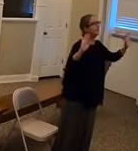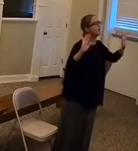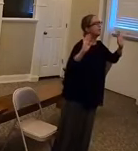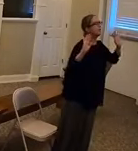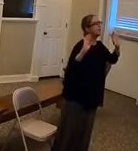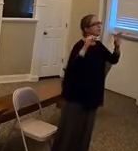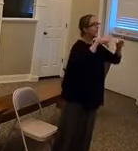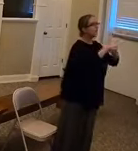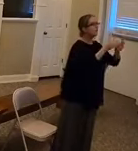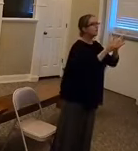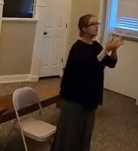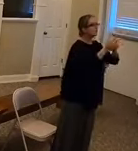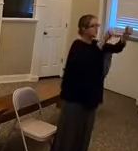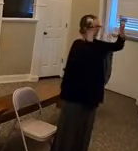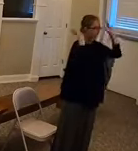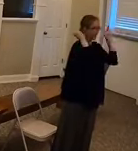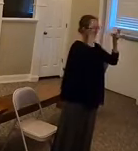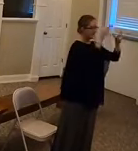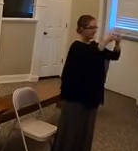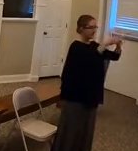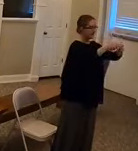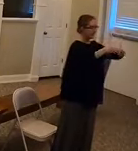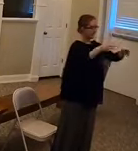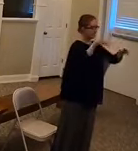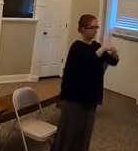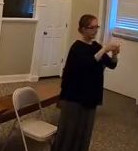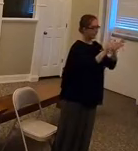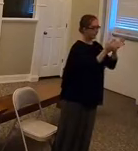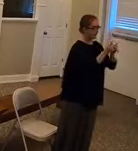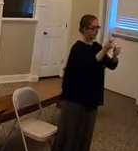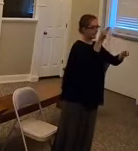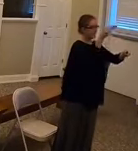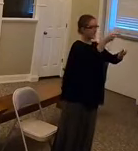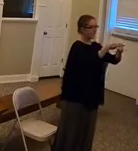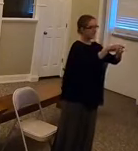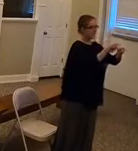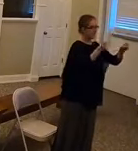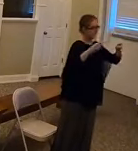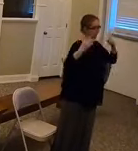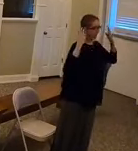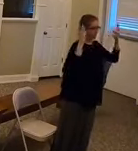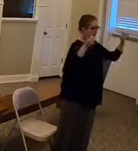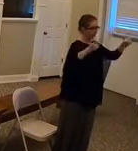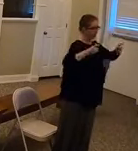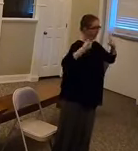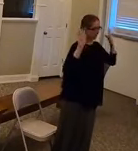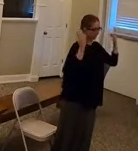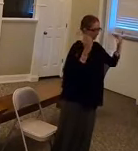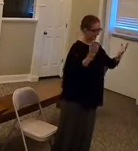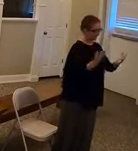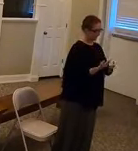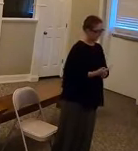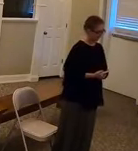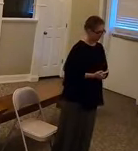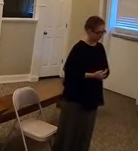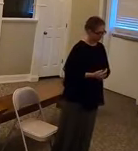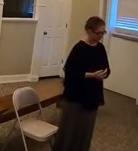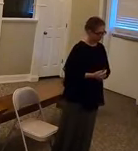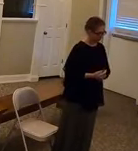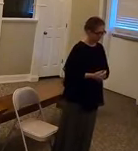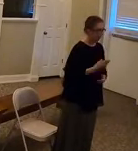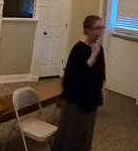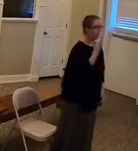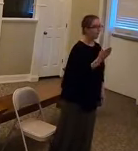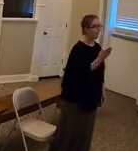In Jesus' mighty name, in Jesus' name, hallelujah, hallelujah,